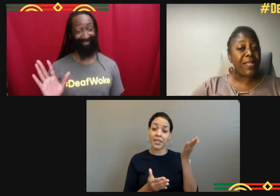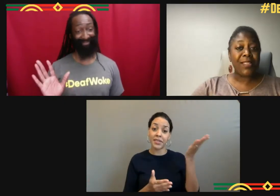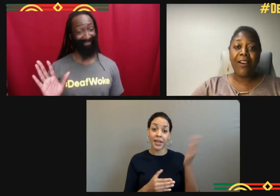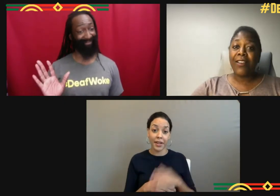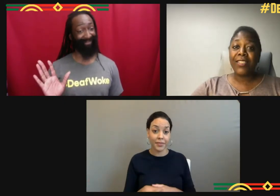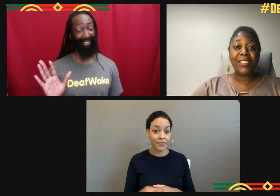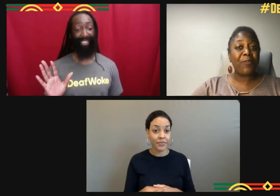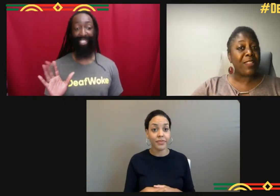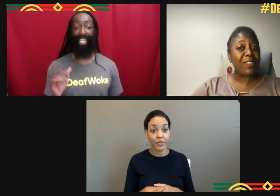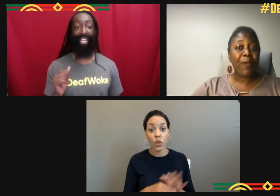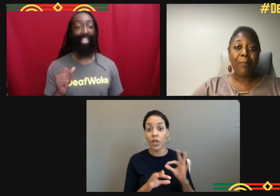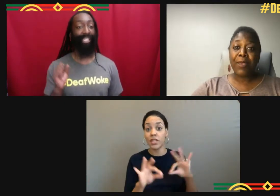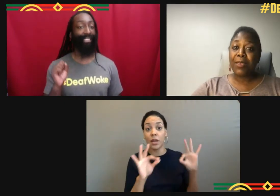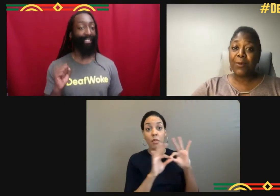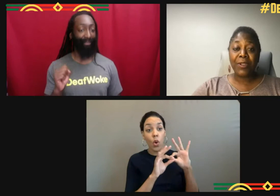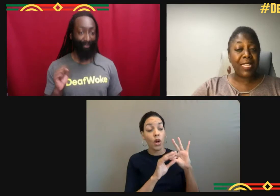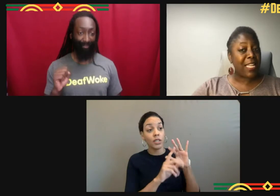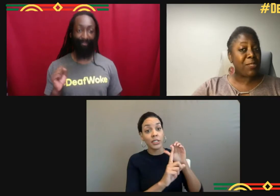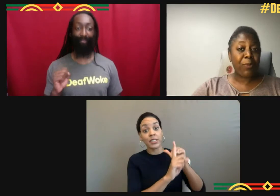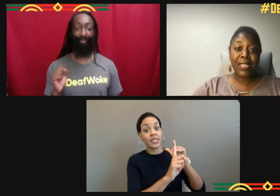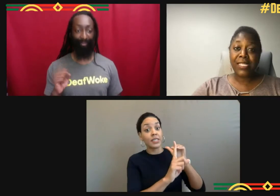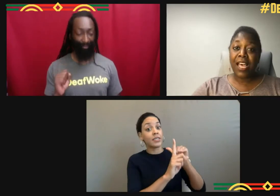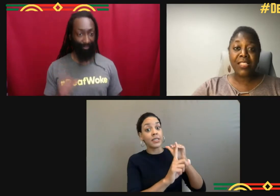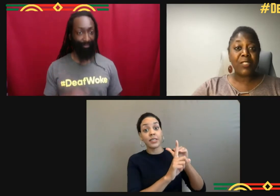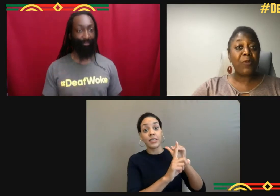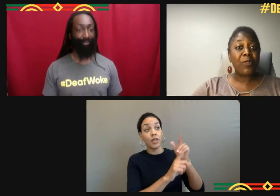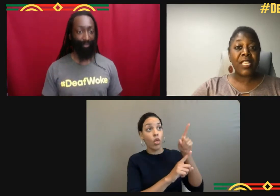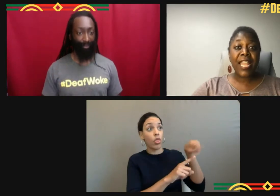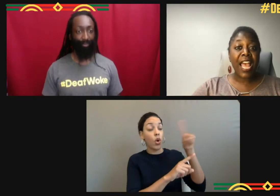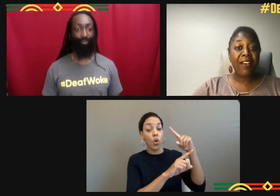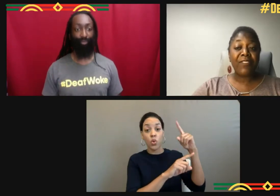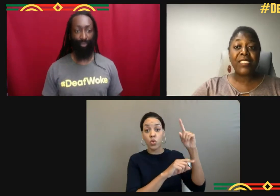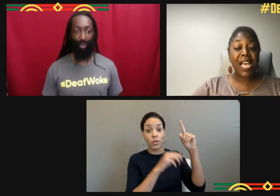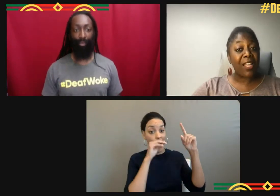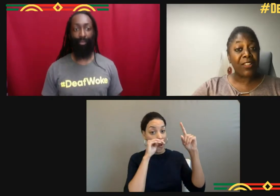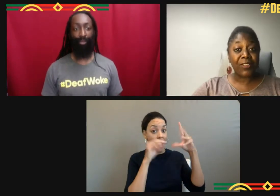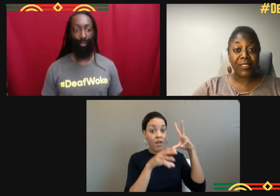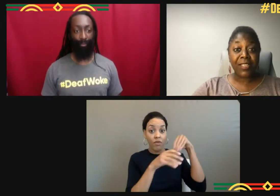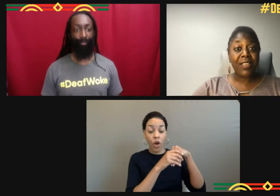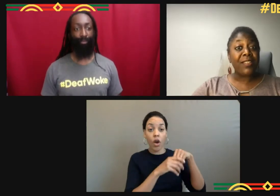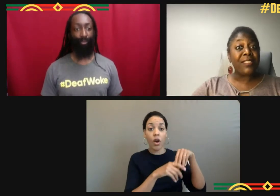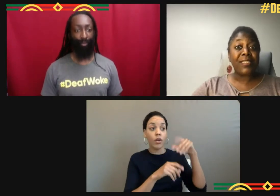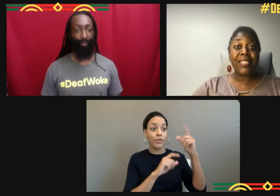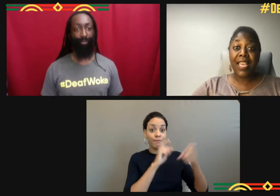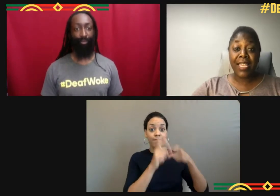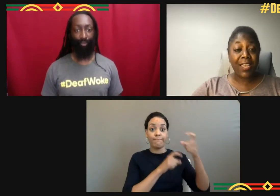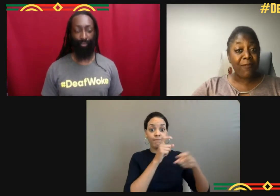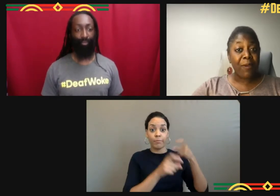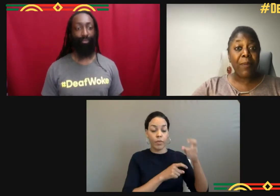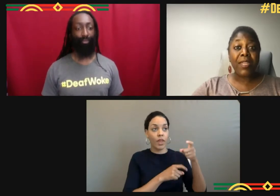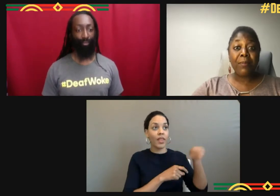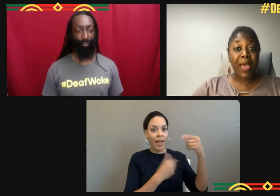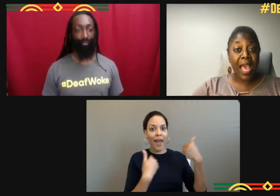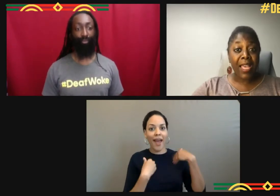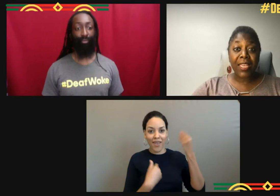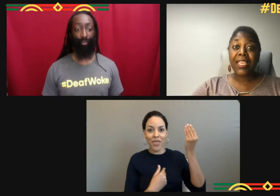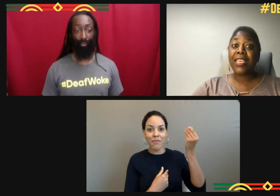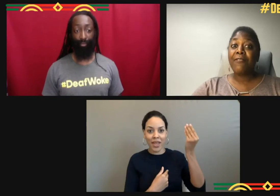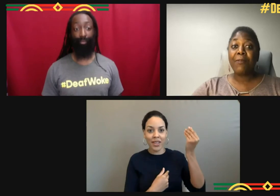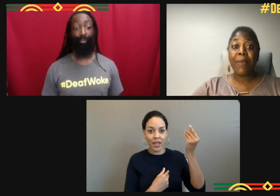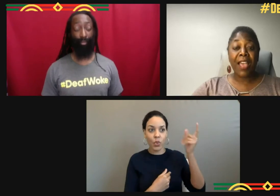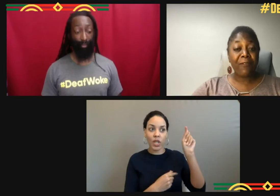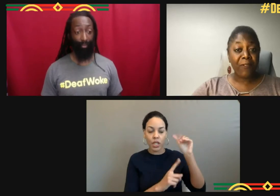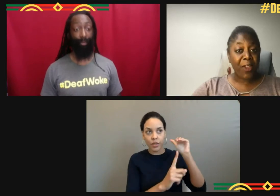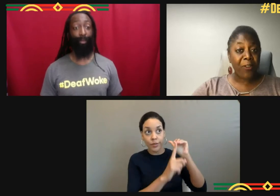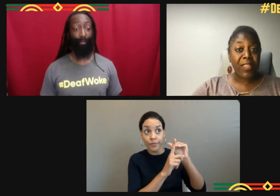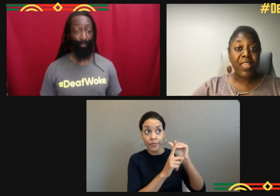let's press on this philanthropic community. Let's press on these folks that have the dollars to say, give the money back,